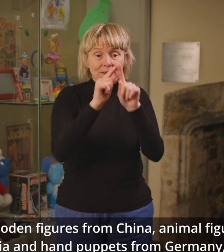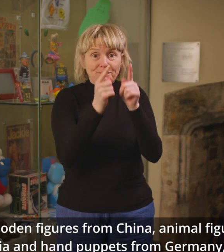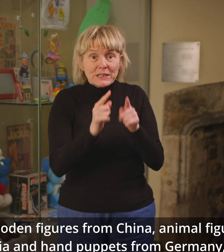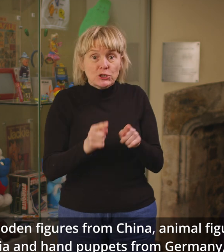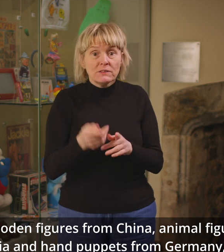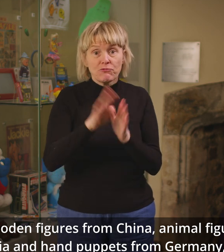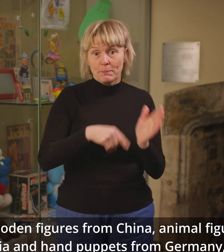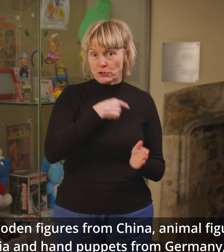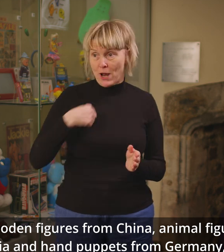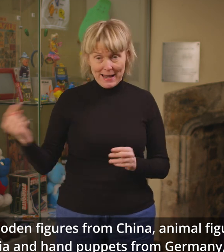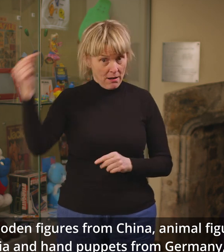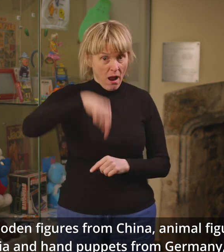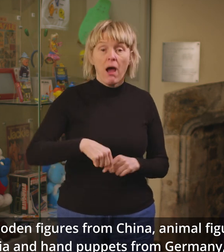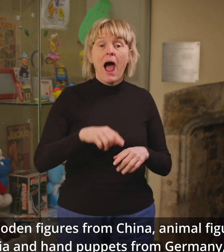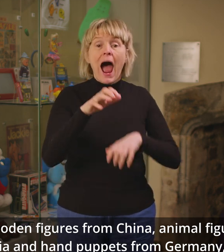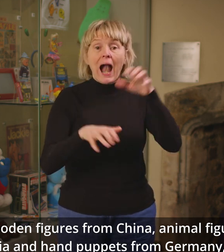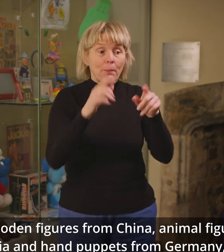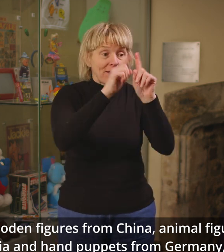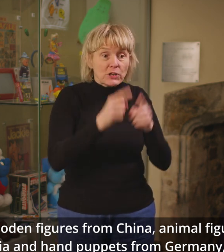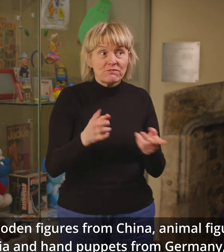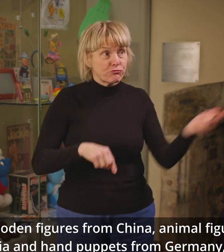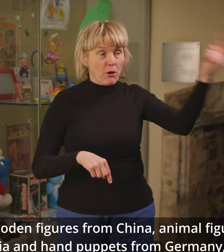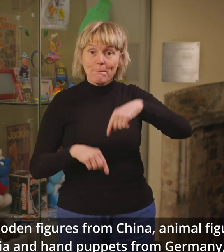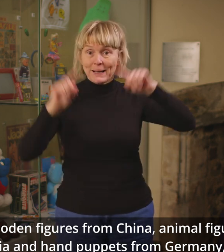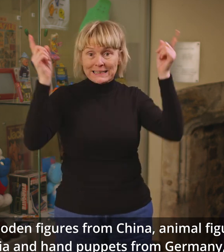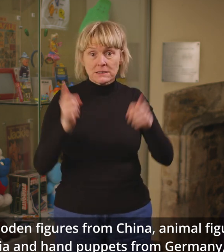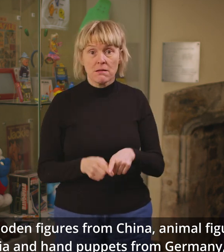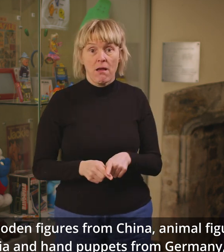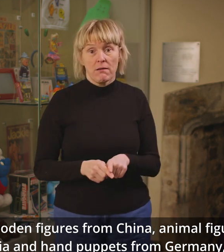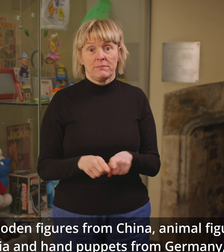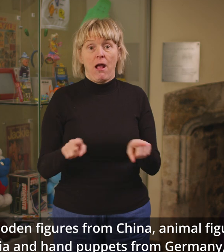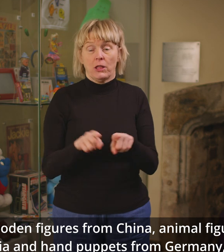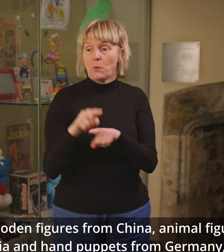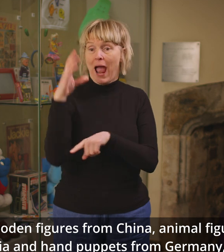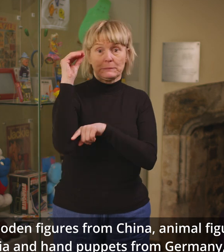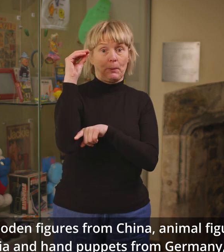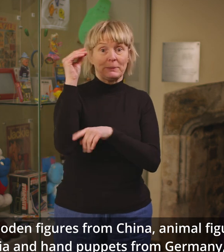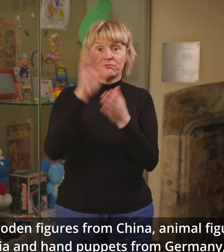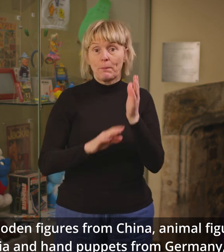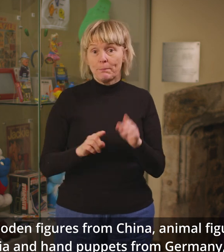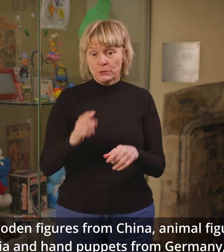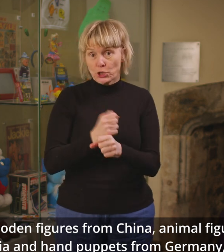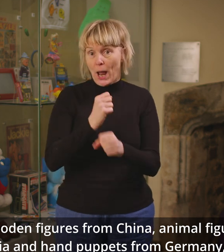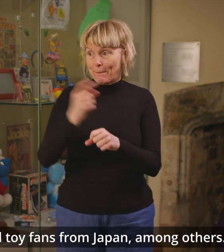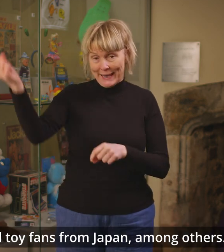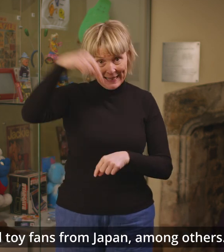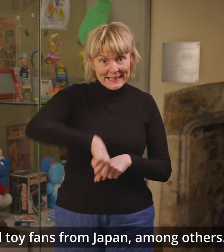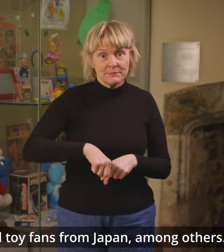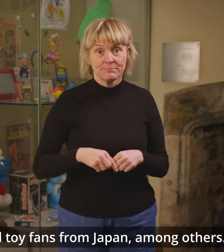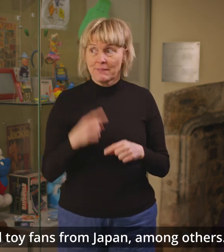figures from China, animal figures from India, and hand puppets from Germany, and toy fans